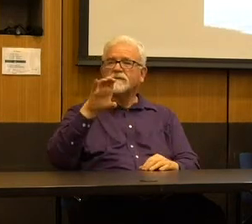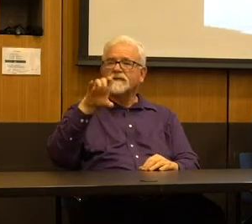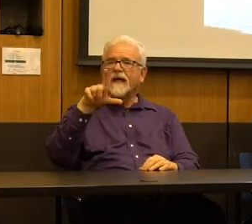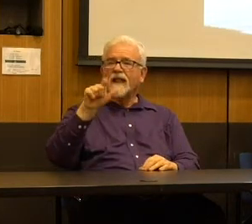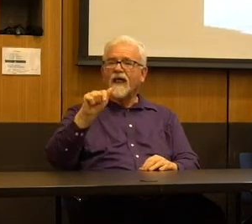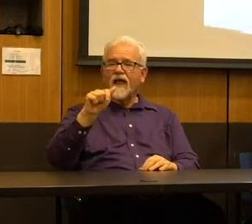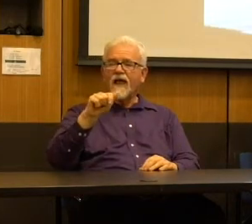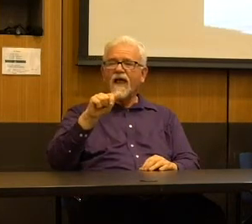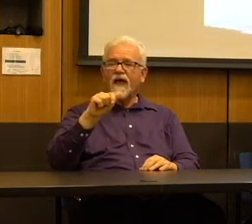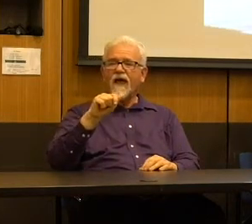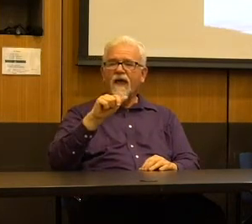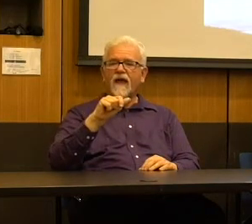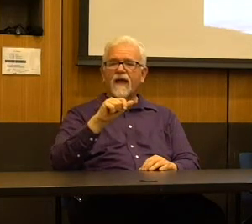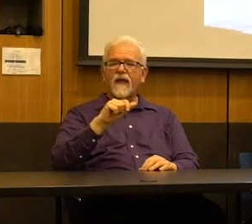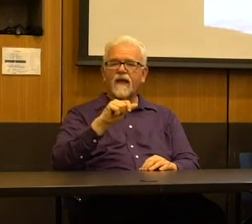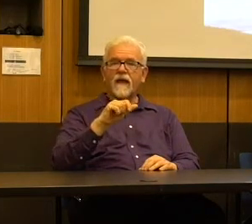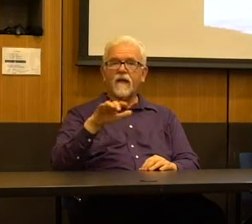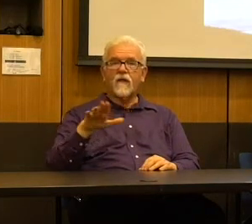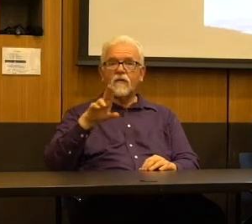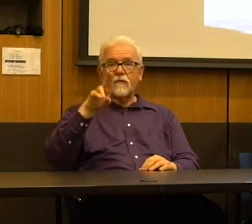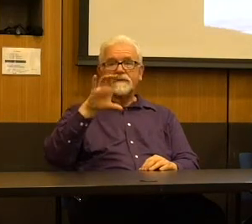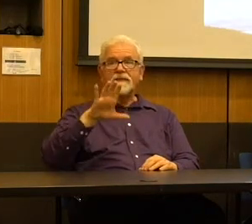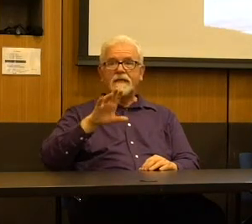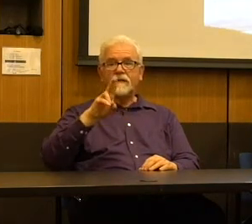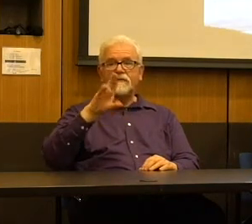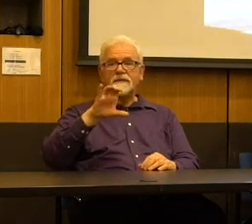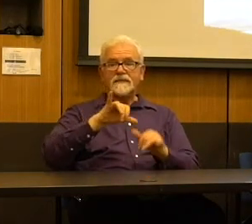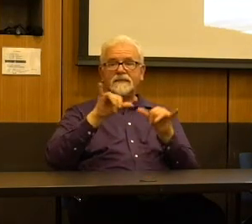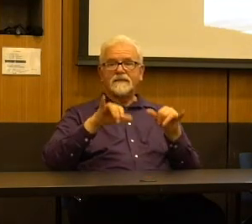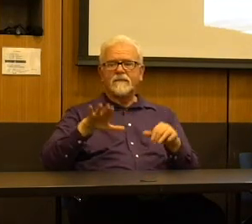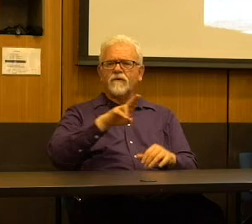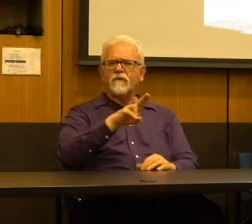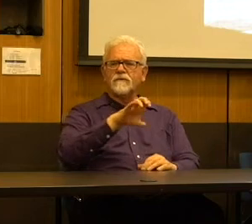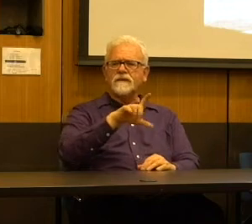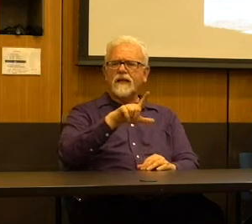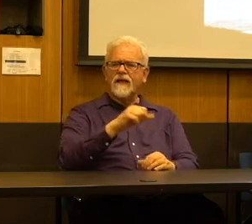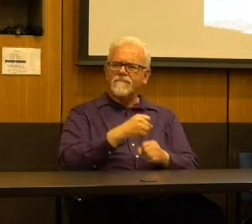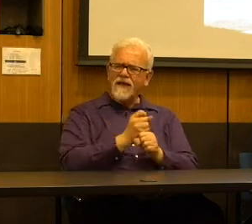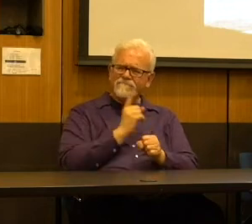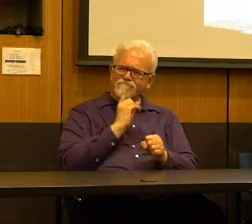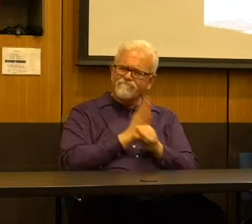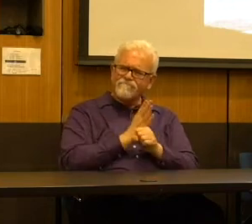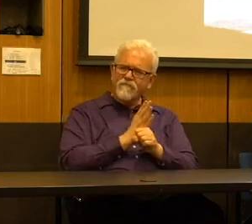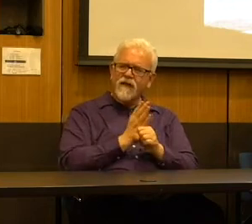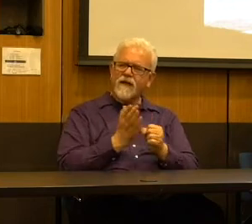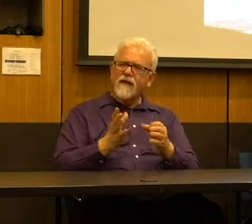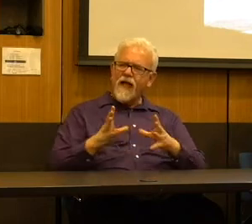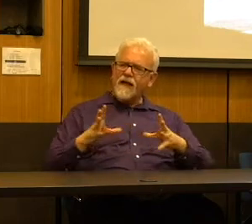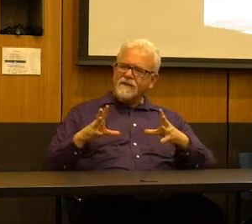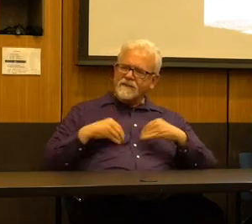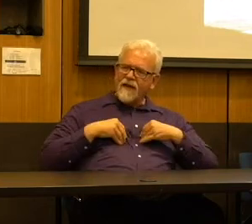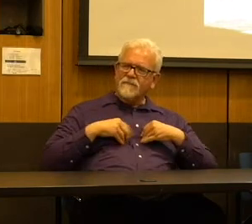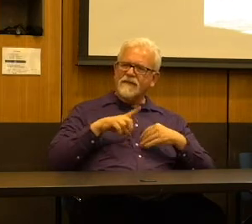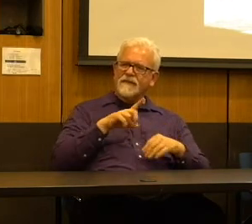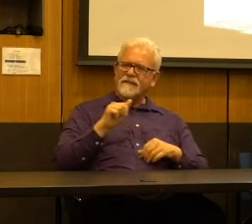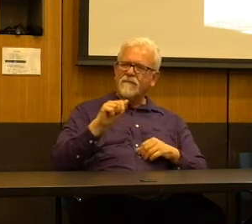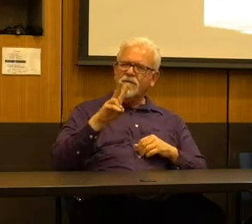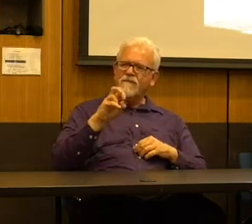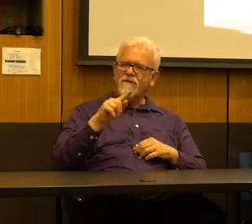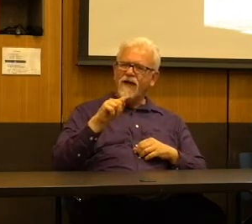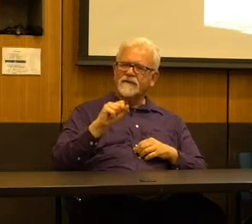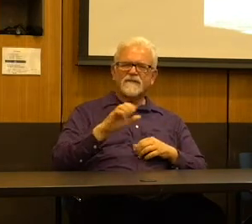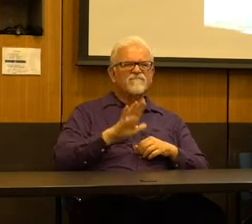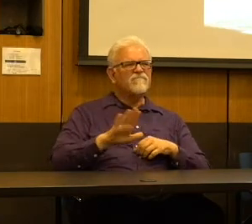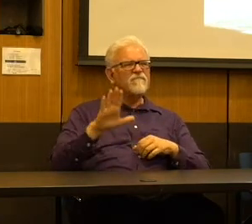actually, amongst the UC system, UCLA actually made a real commitment to actually admitting disabled veterans in